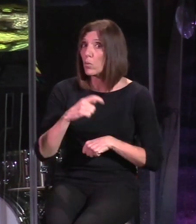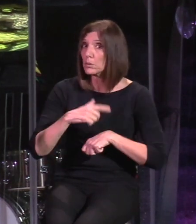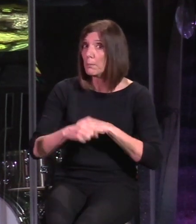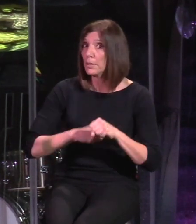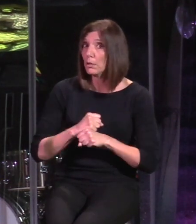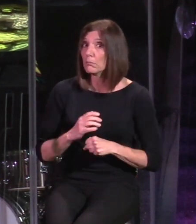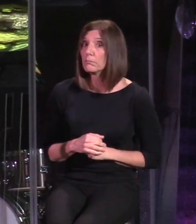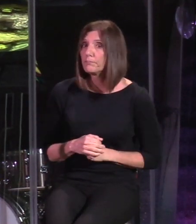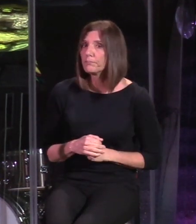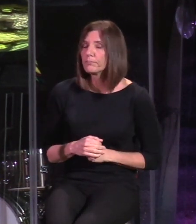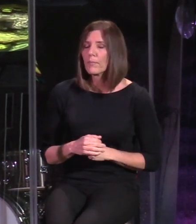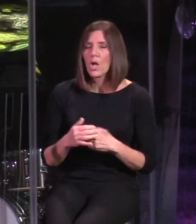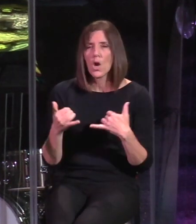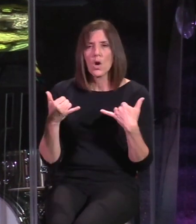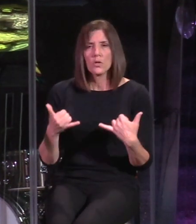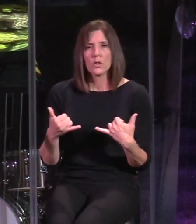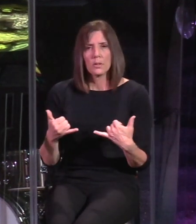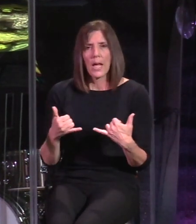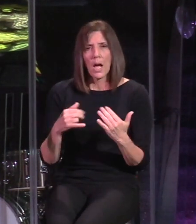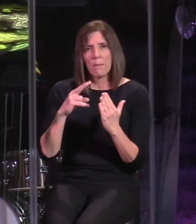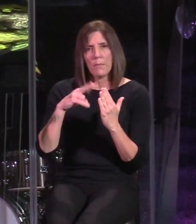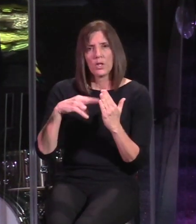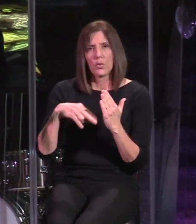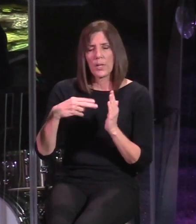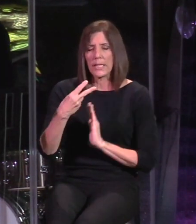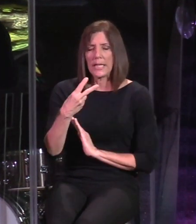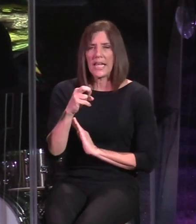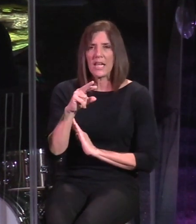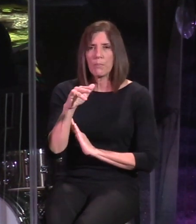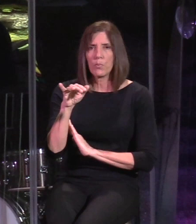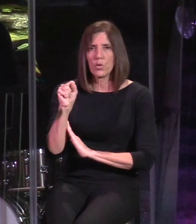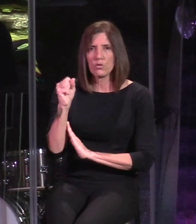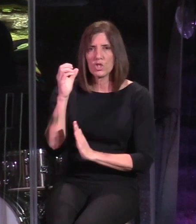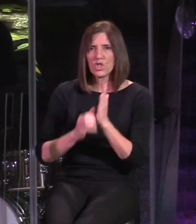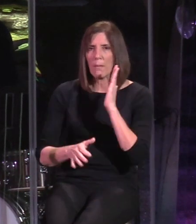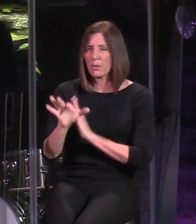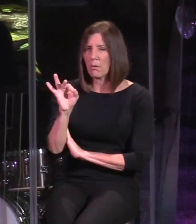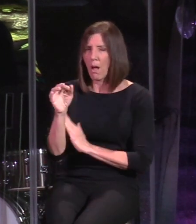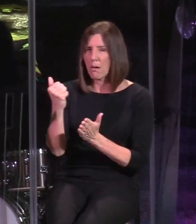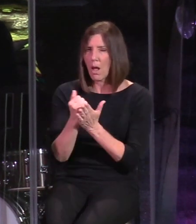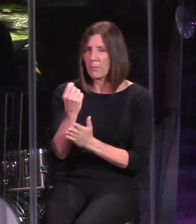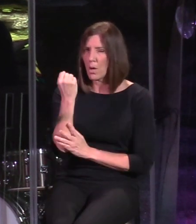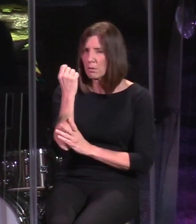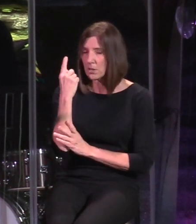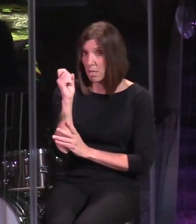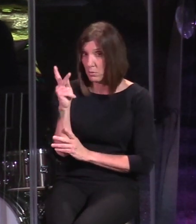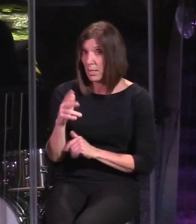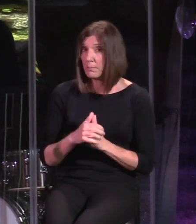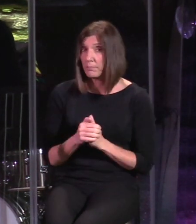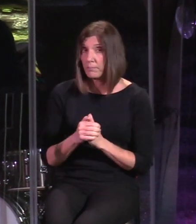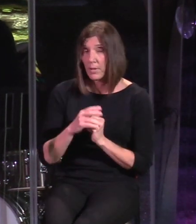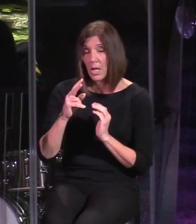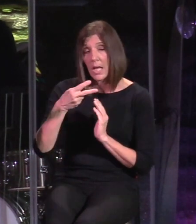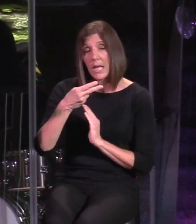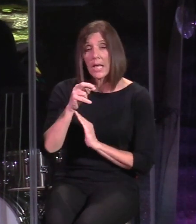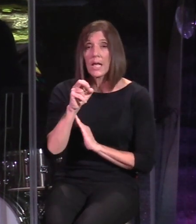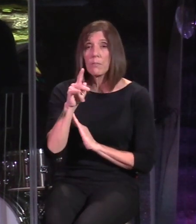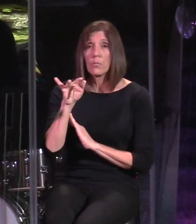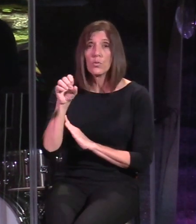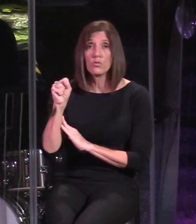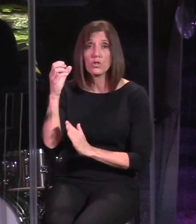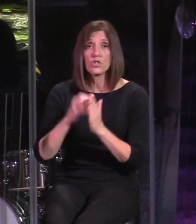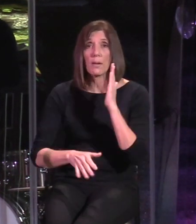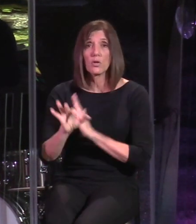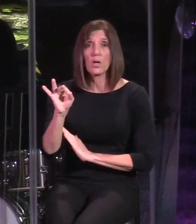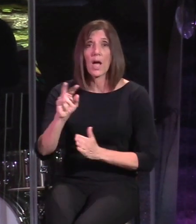read a portion from the book of Hebrews chapter 9 to help us understand this a bit better. And so we're going to read Hebrews 9 verses 1 through